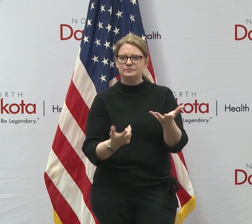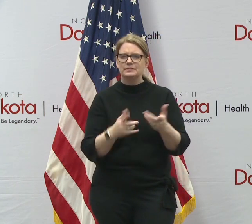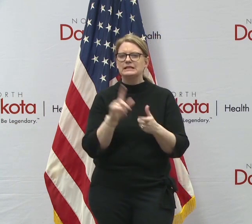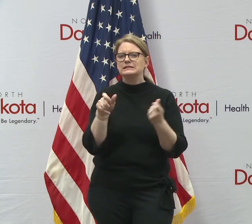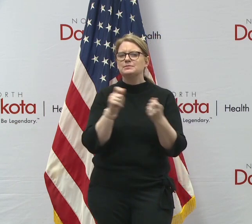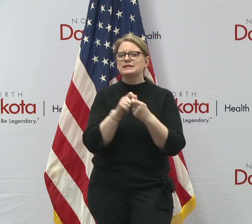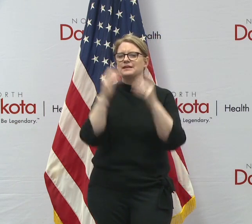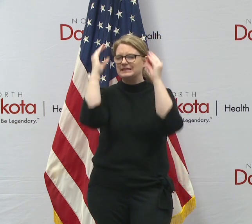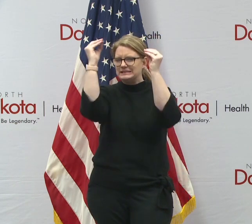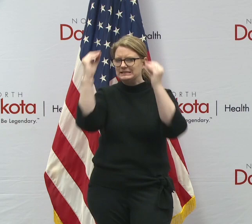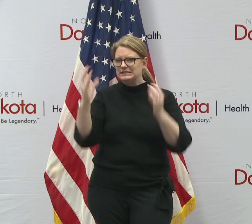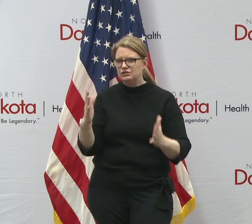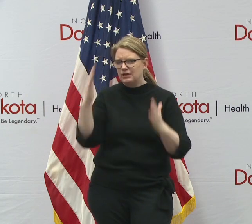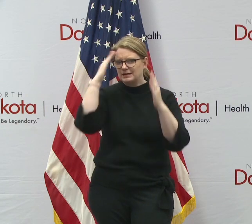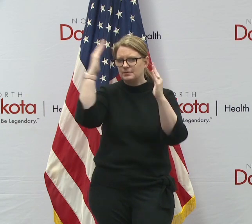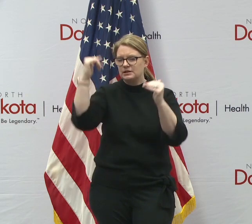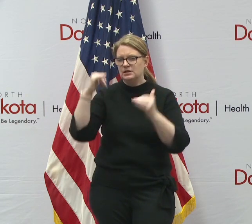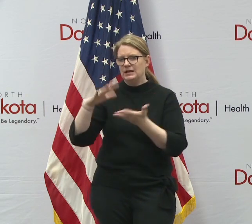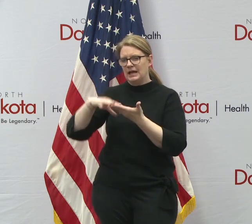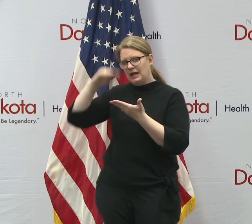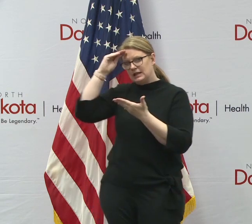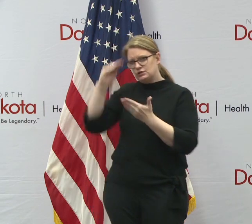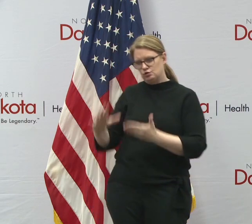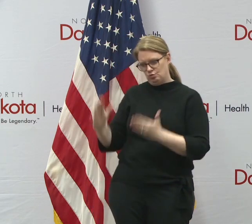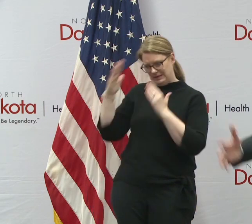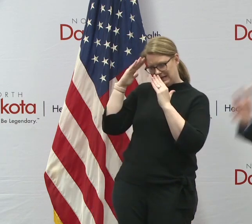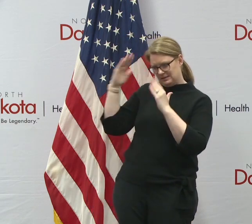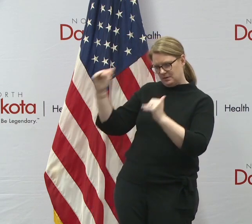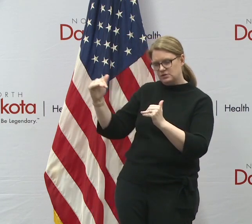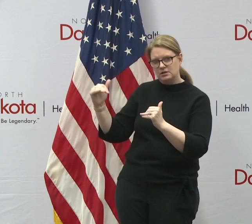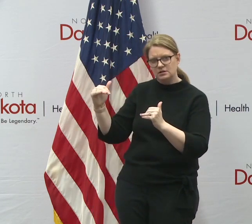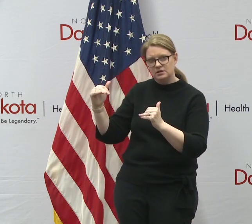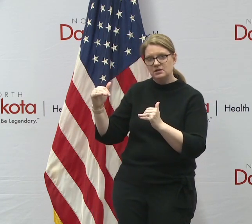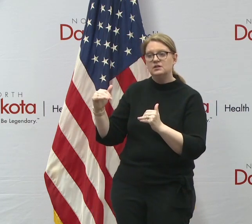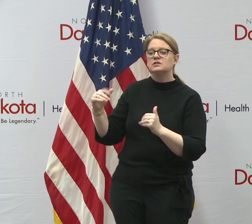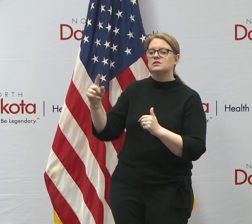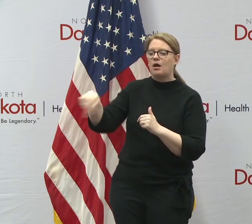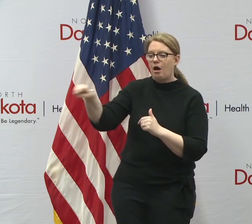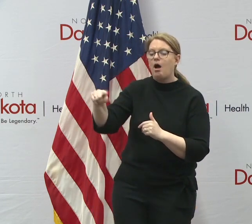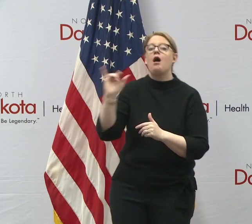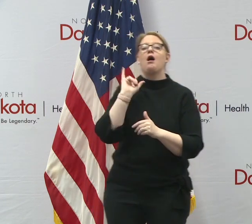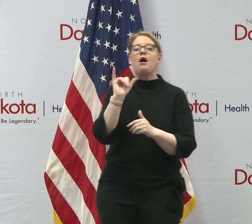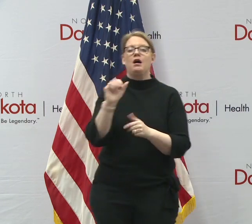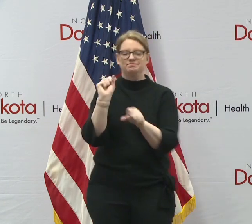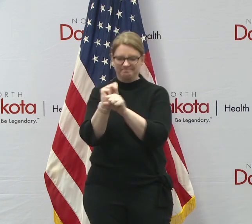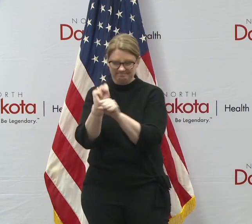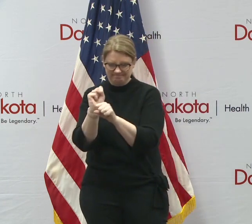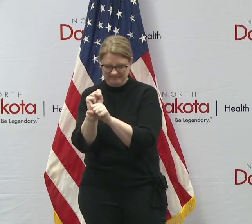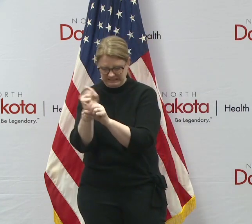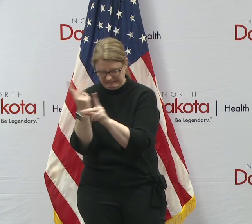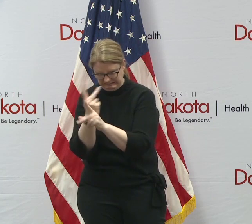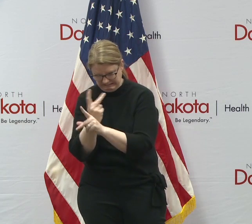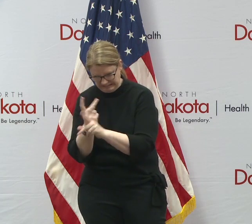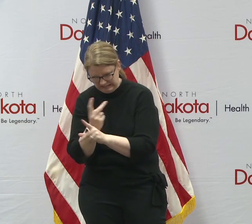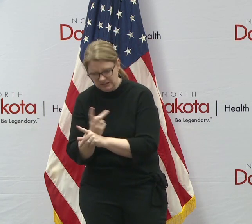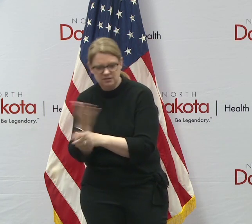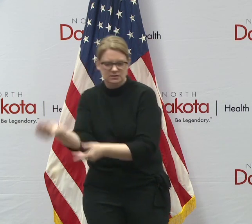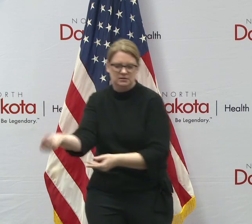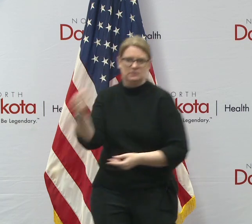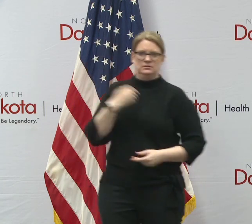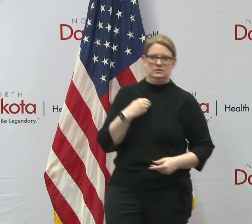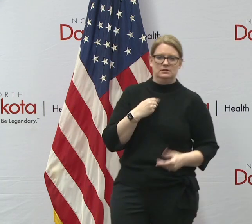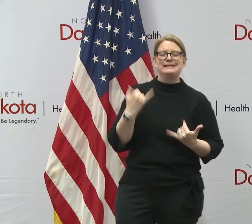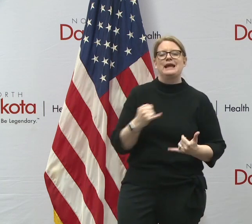around teacher expectations and student expectations. So a number of those have come back in again, and now as of 3 p.m. today, we'd